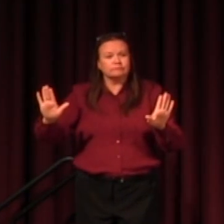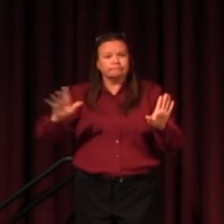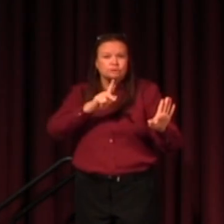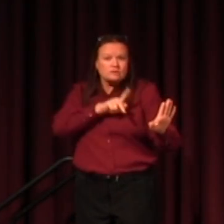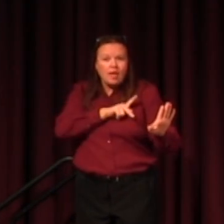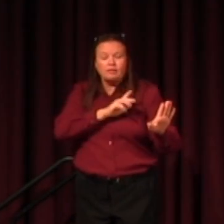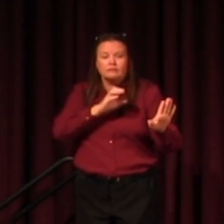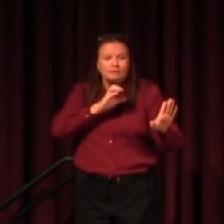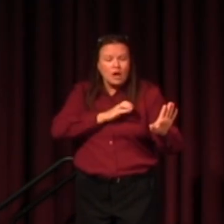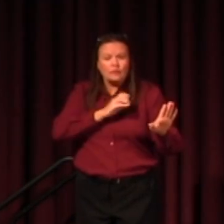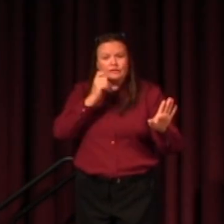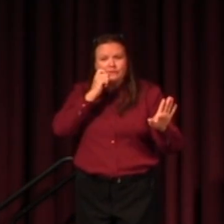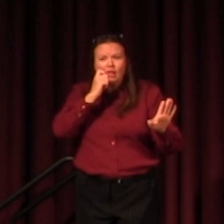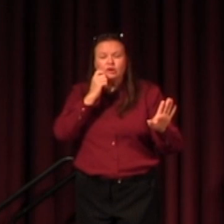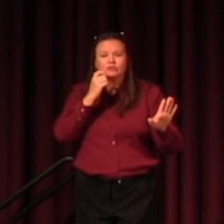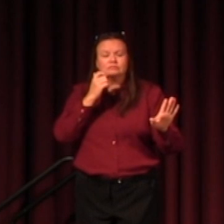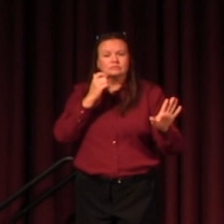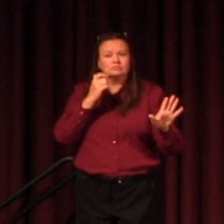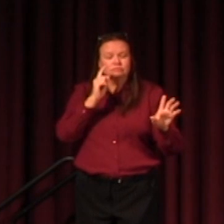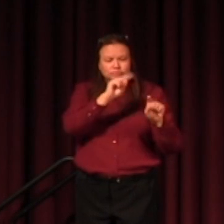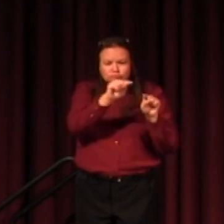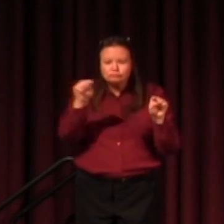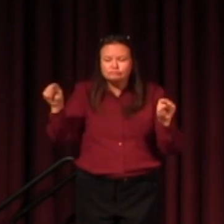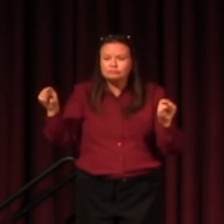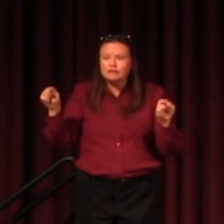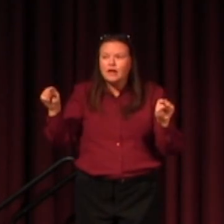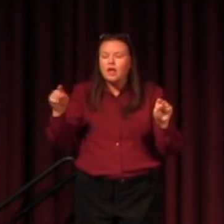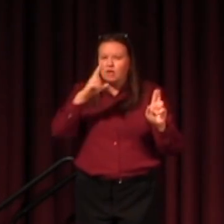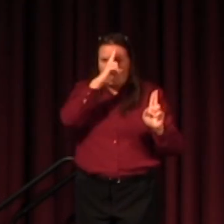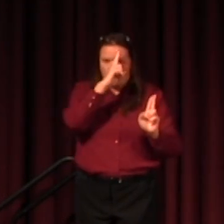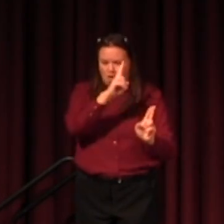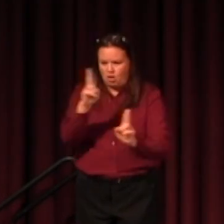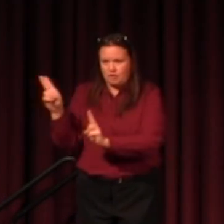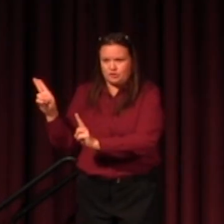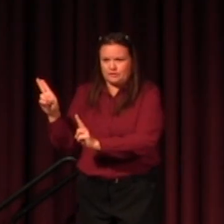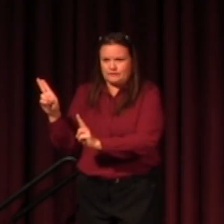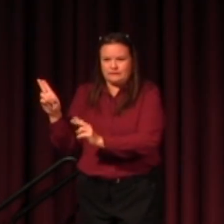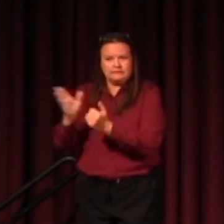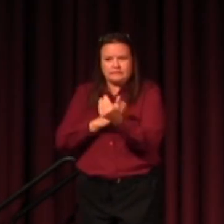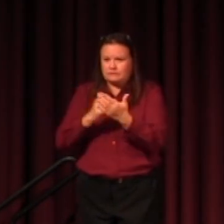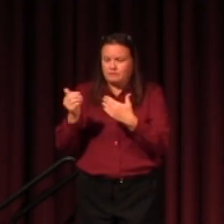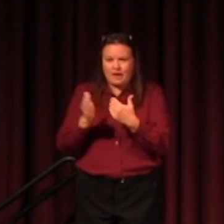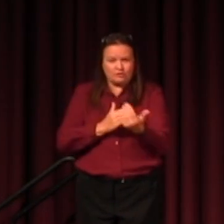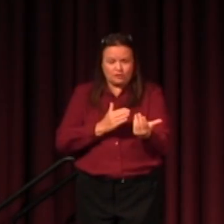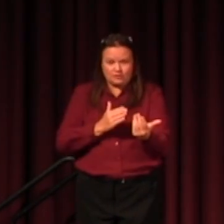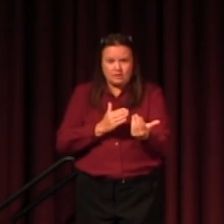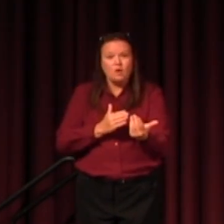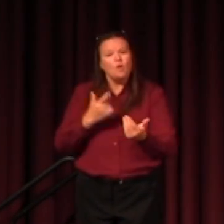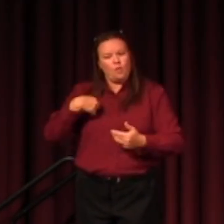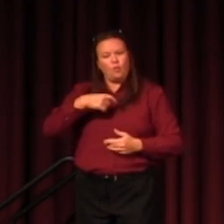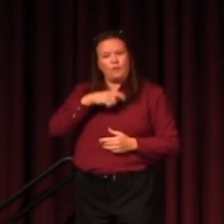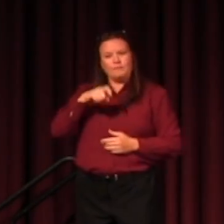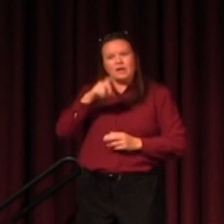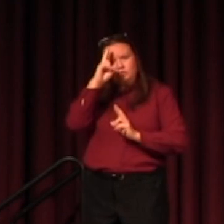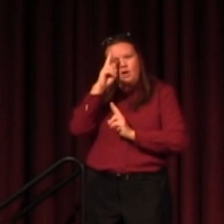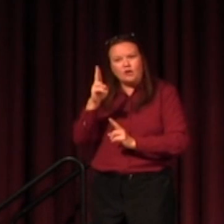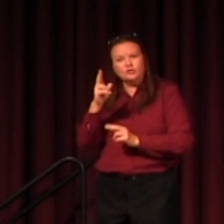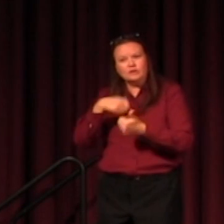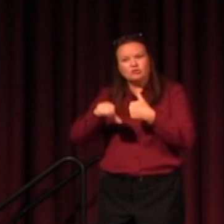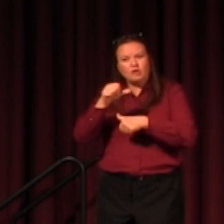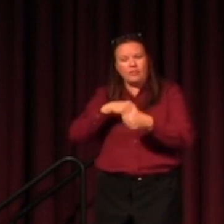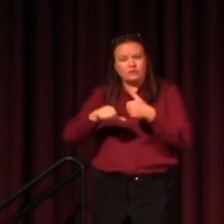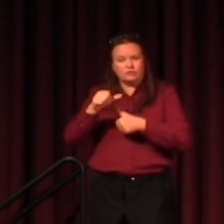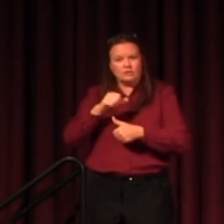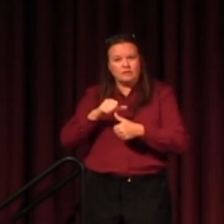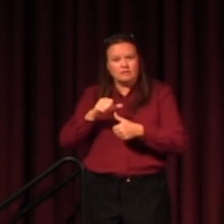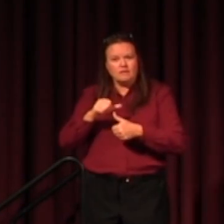So differences are appreciated and built upon for collective progress. We're going to honor one another in